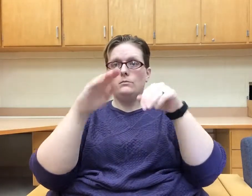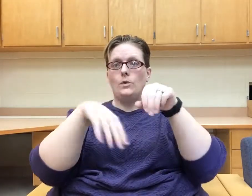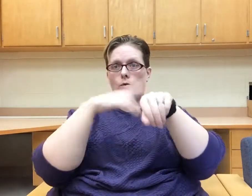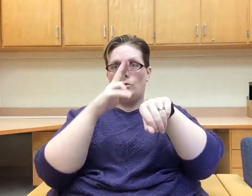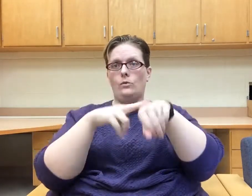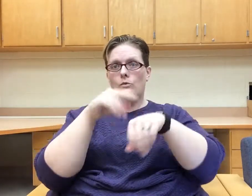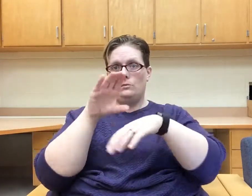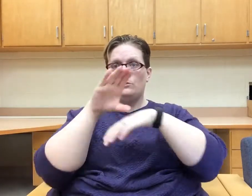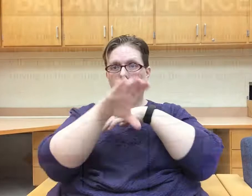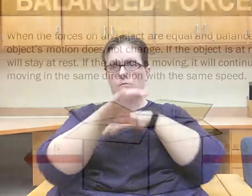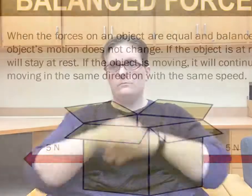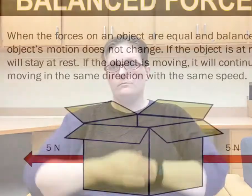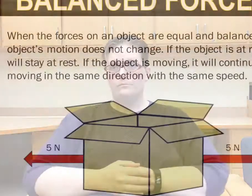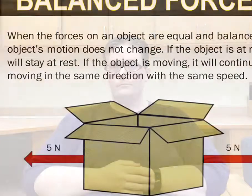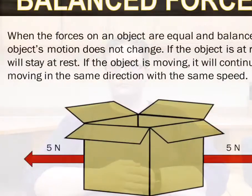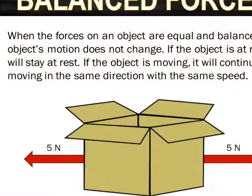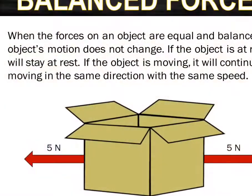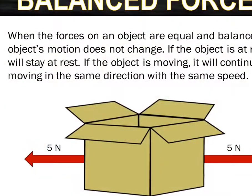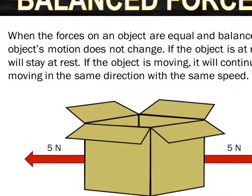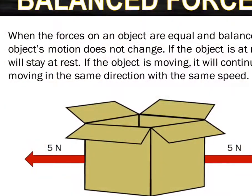in the opposite directions are equal.